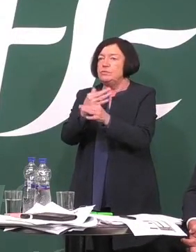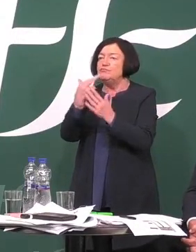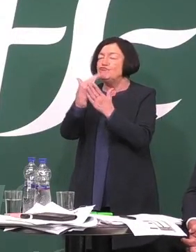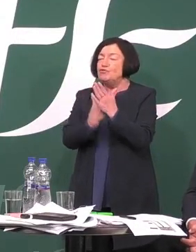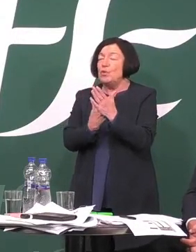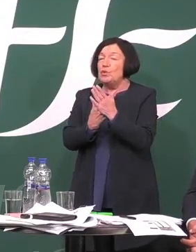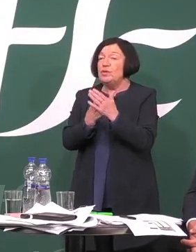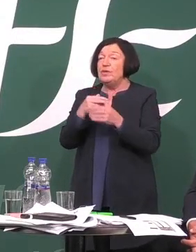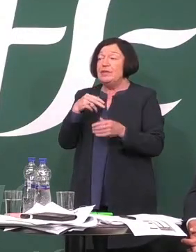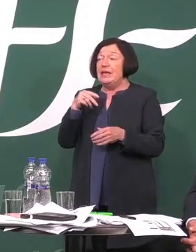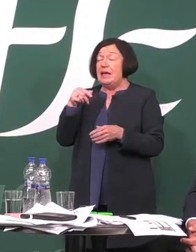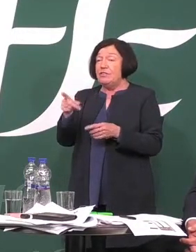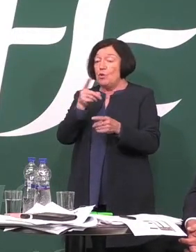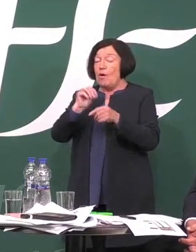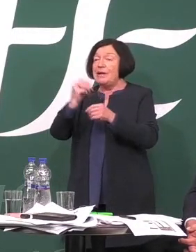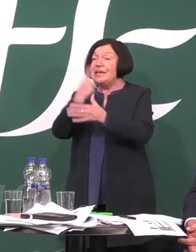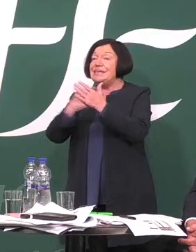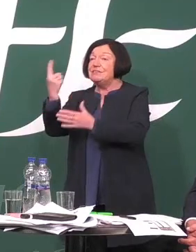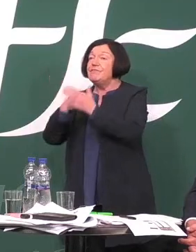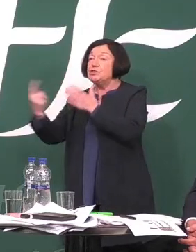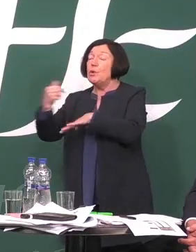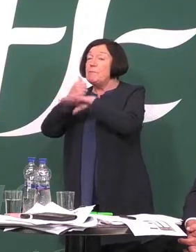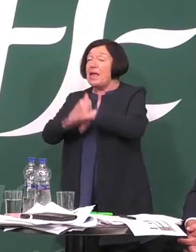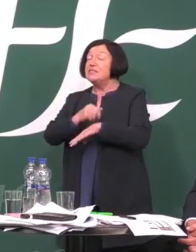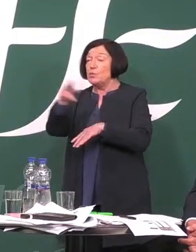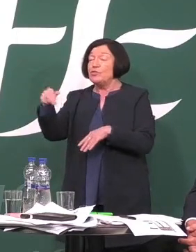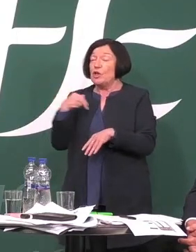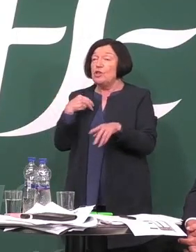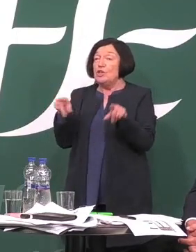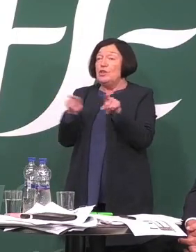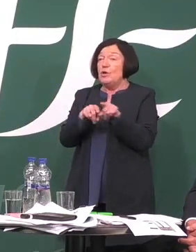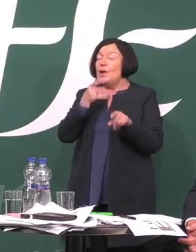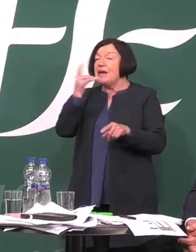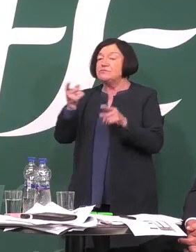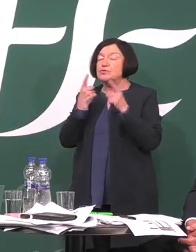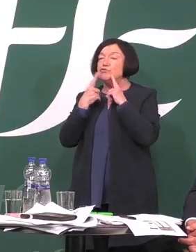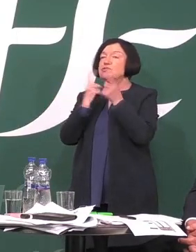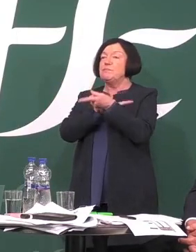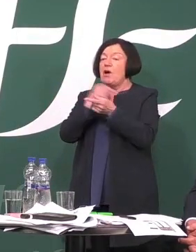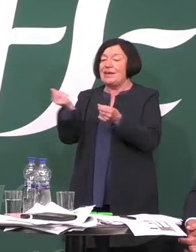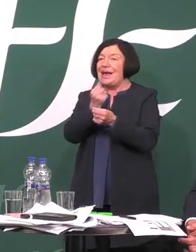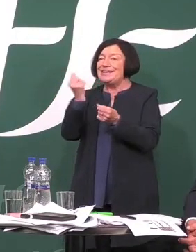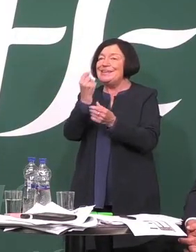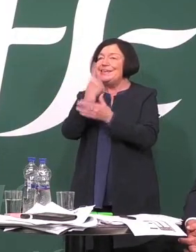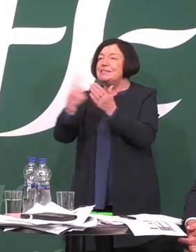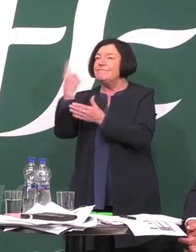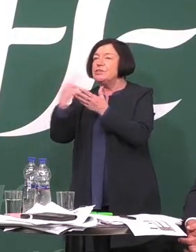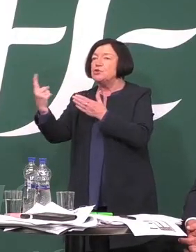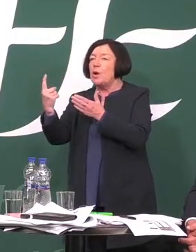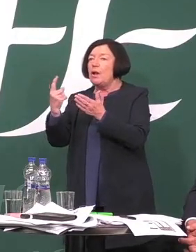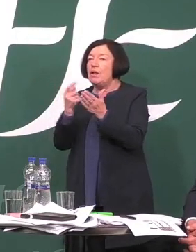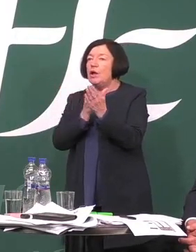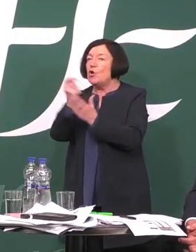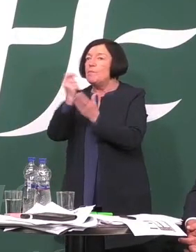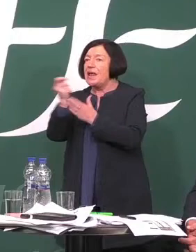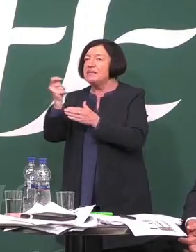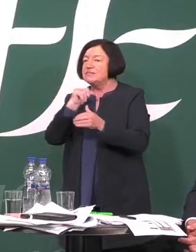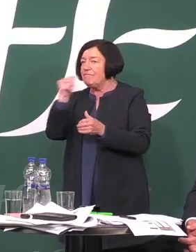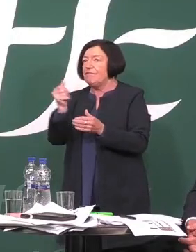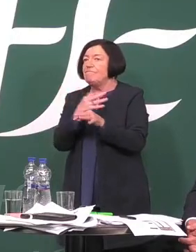and they do so on an individual basis with us. And likewise, we've asked them to respond to any individual complaints of lack of compliance.